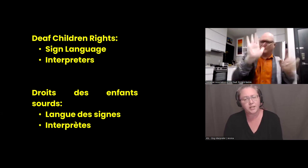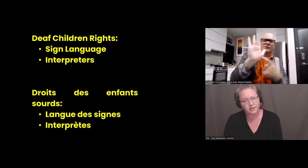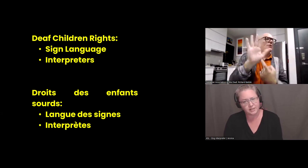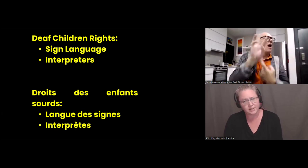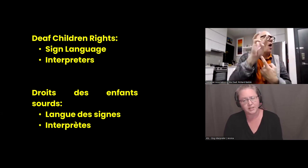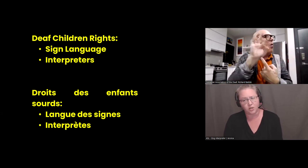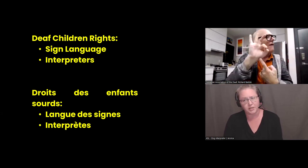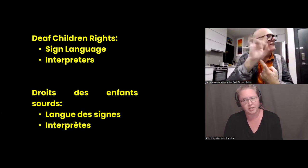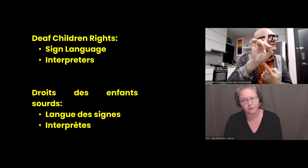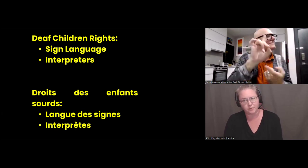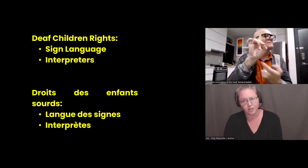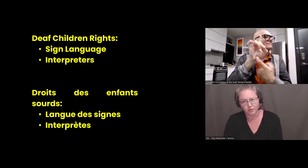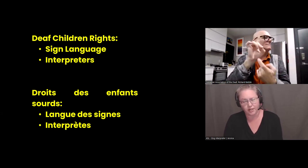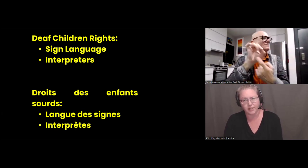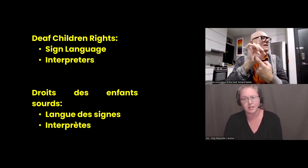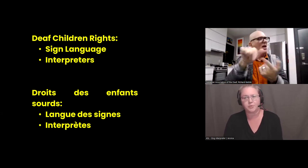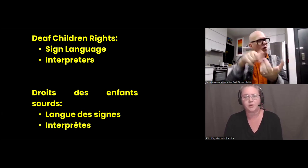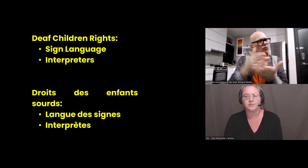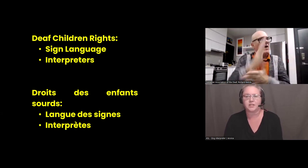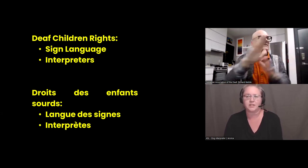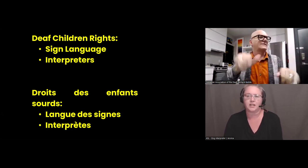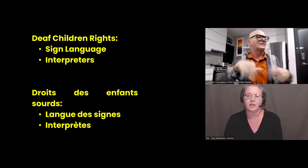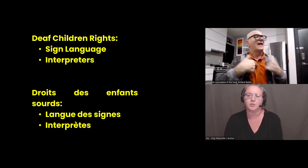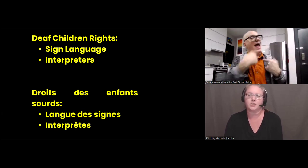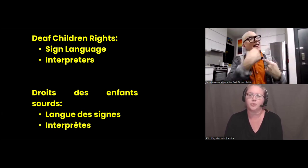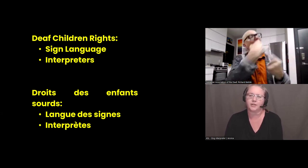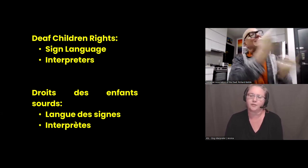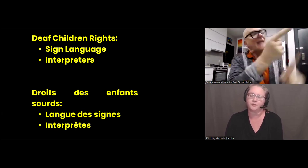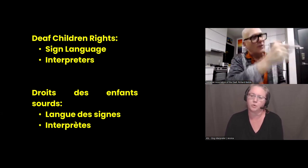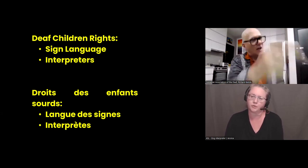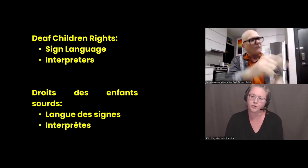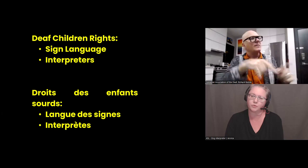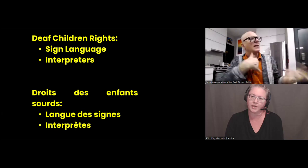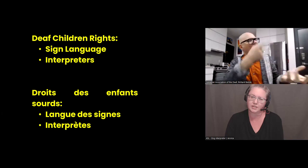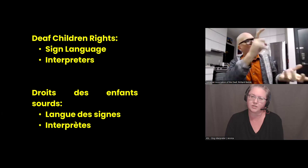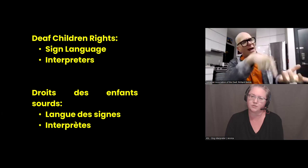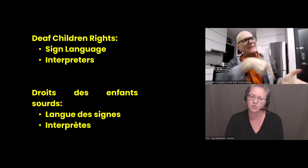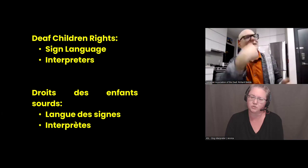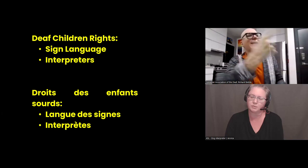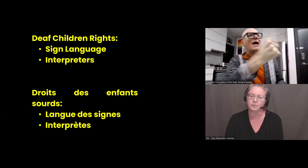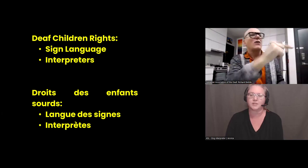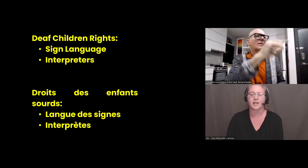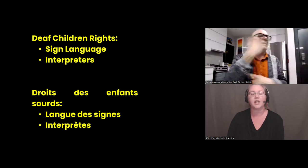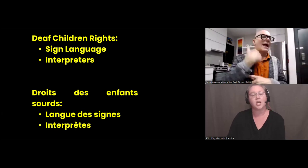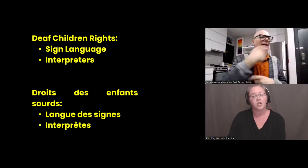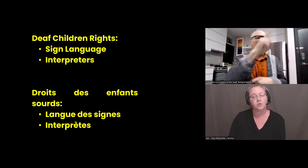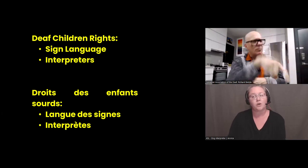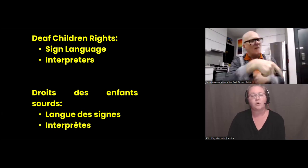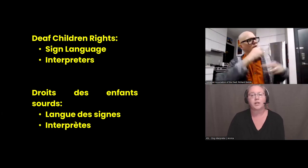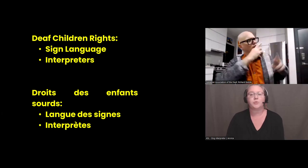at this CRPD from the UN, and WFD is then able to bring that forward for the rights of deaf children to be able to say, you've already put